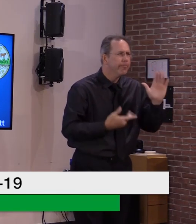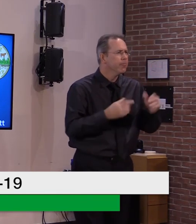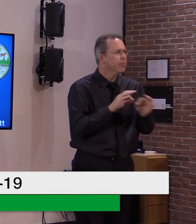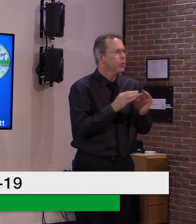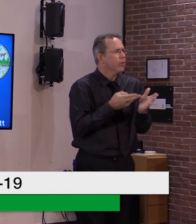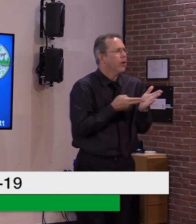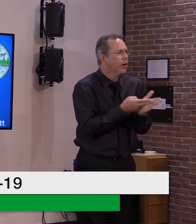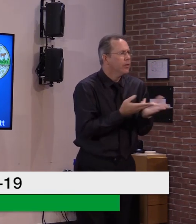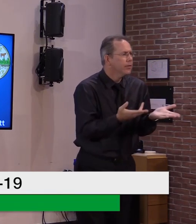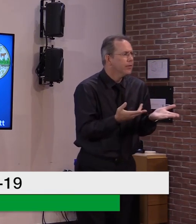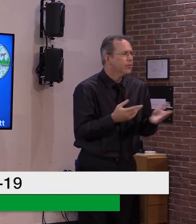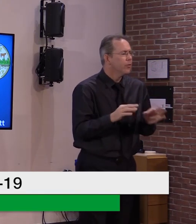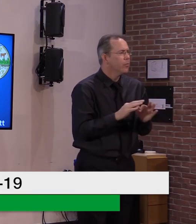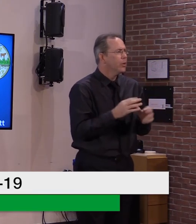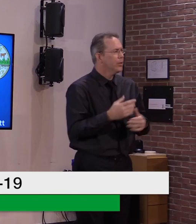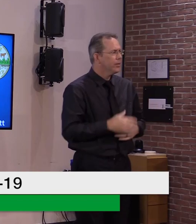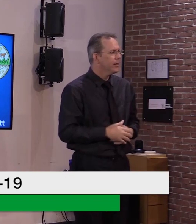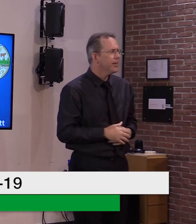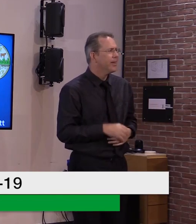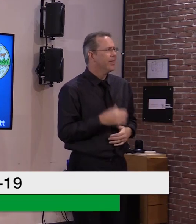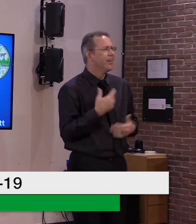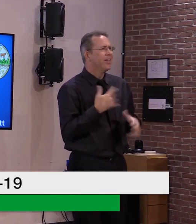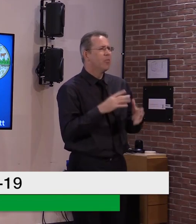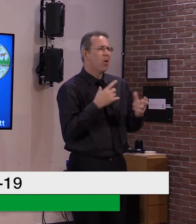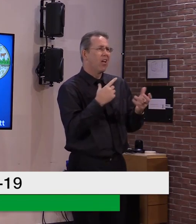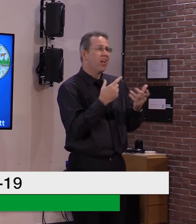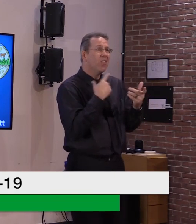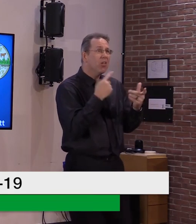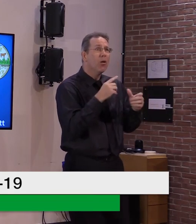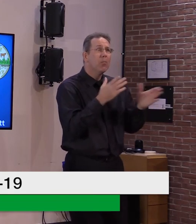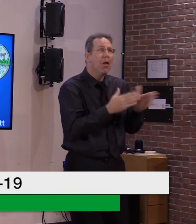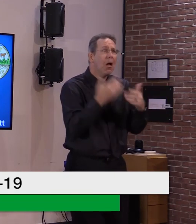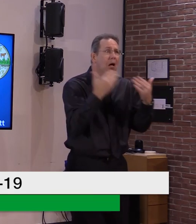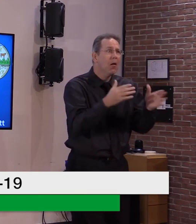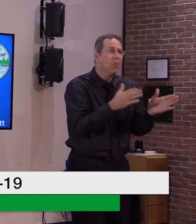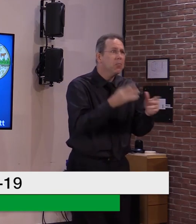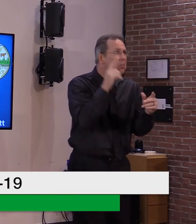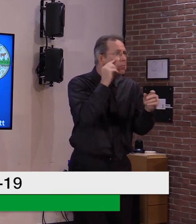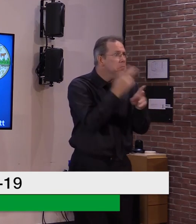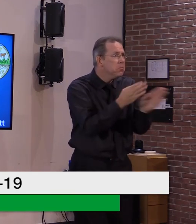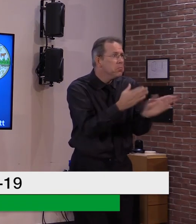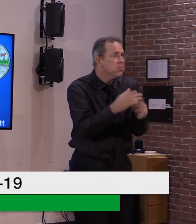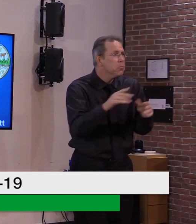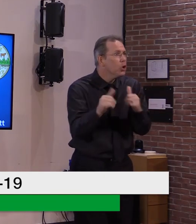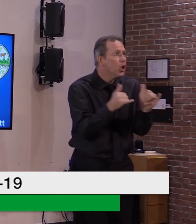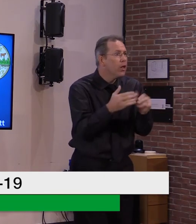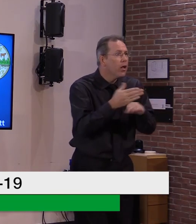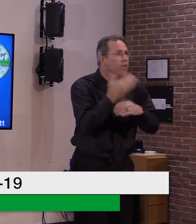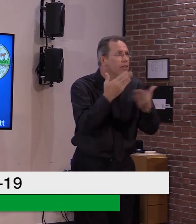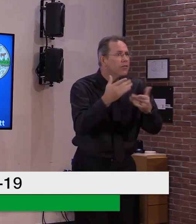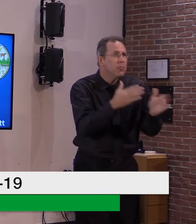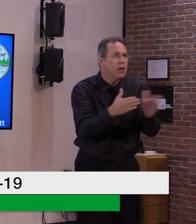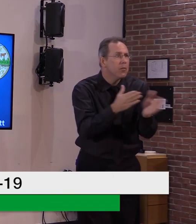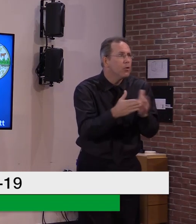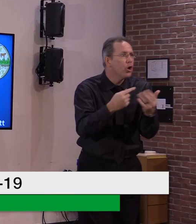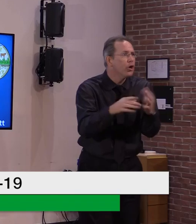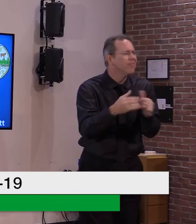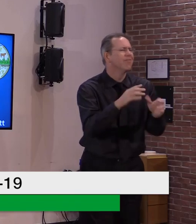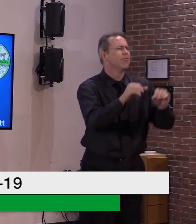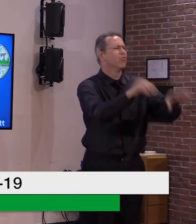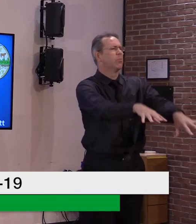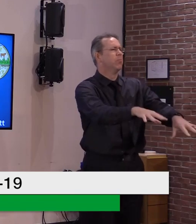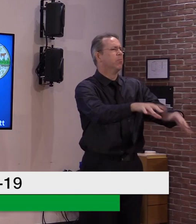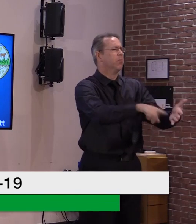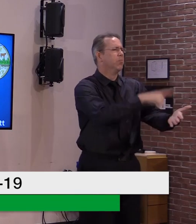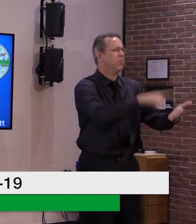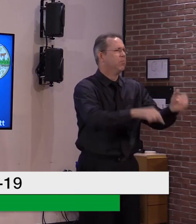now but if we if we do if we make these sacrifices now we can get through the hump we can get get